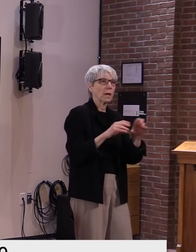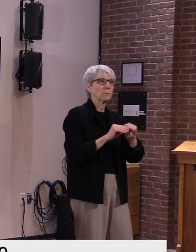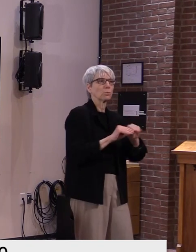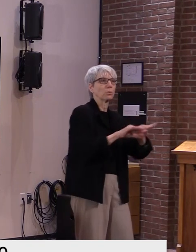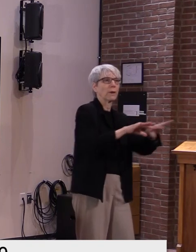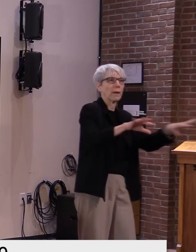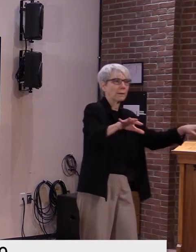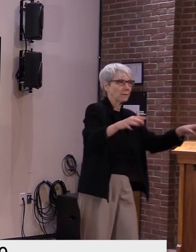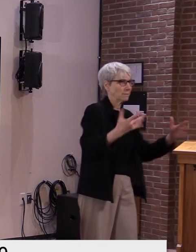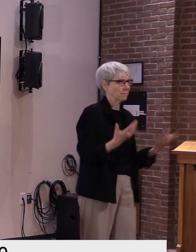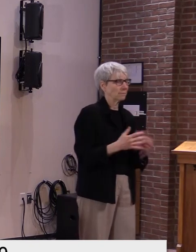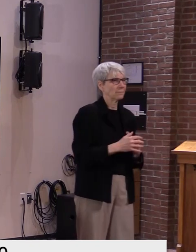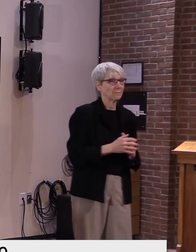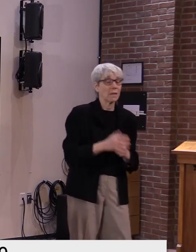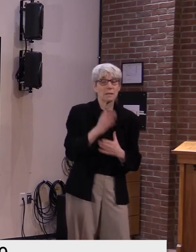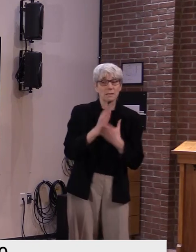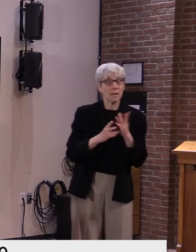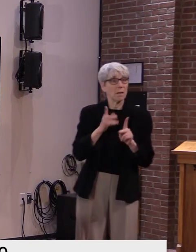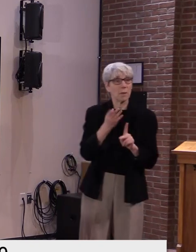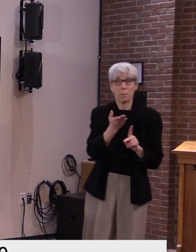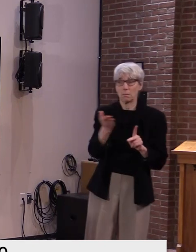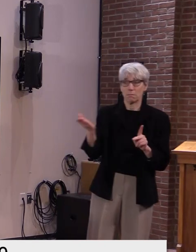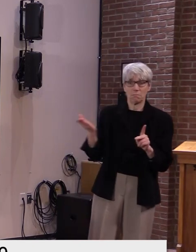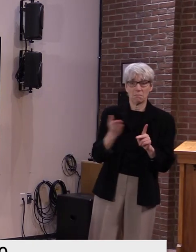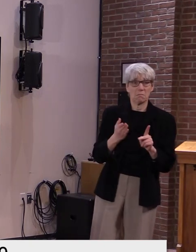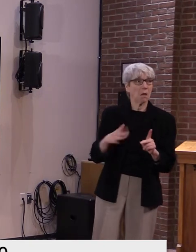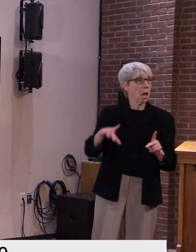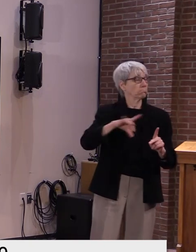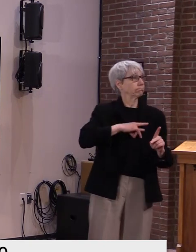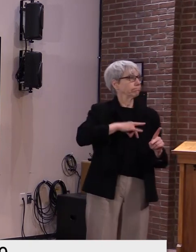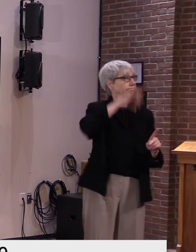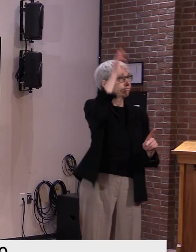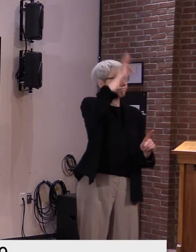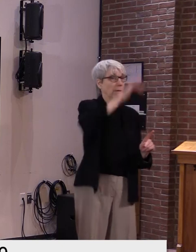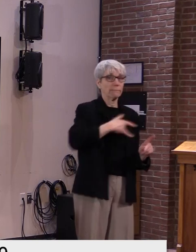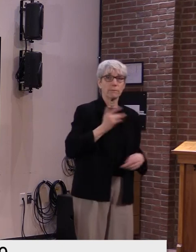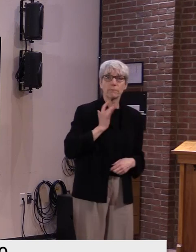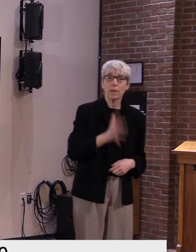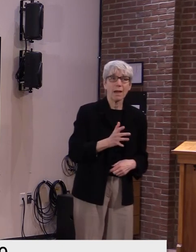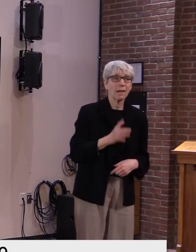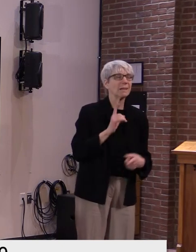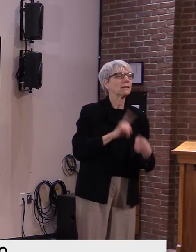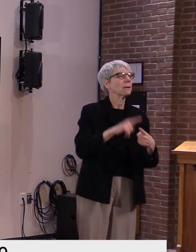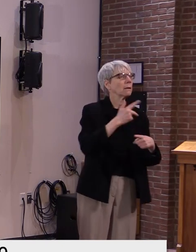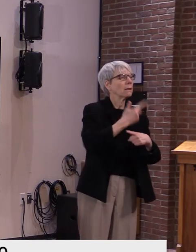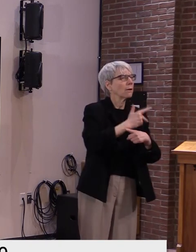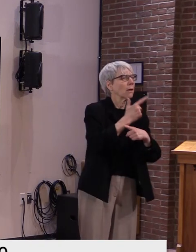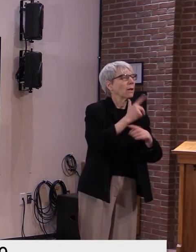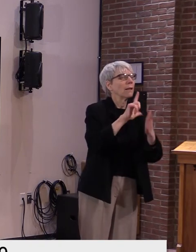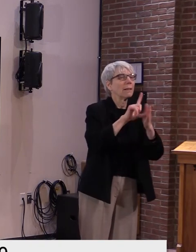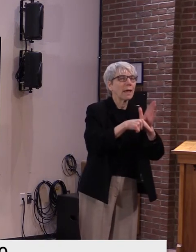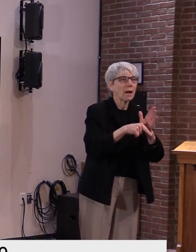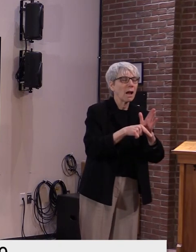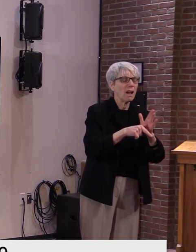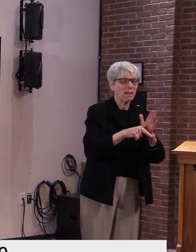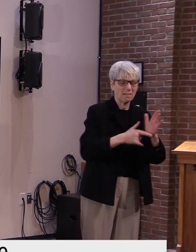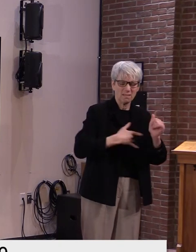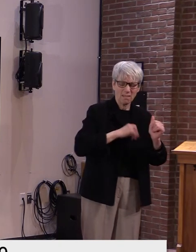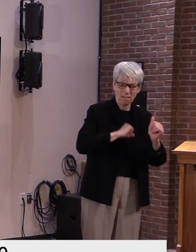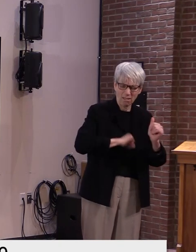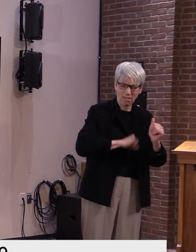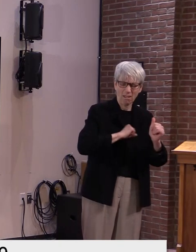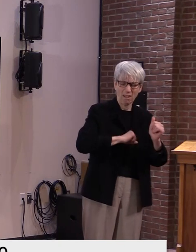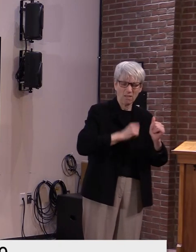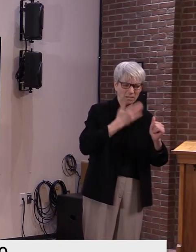no symptoms, or they may actually have no symptoms during the time course of their illness, and so they're not aware of it when